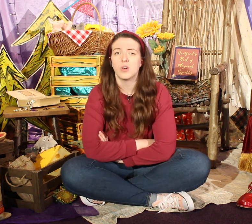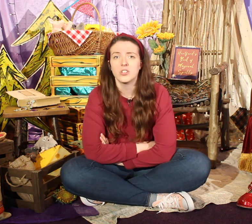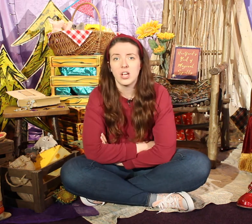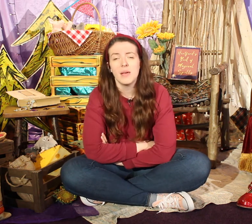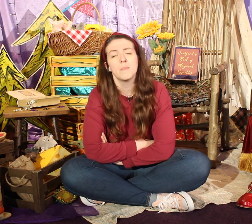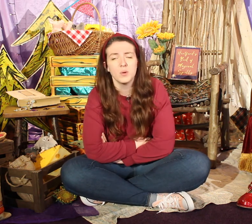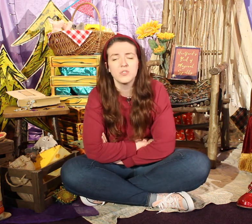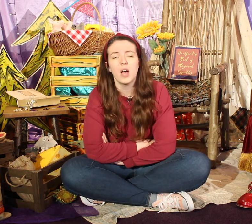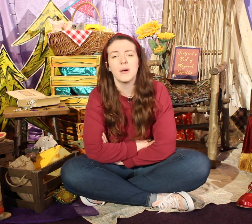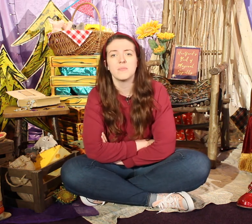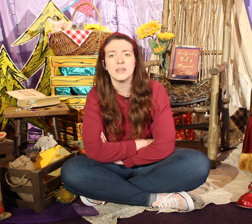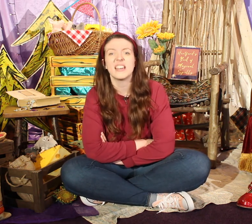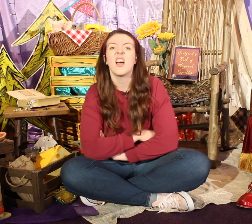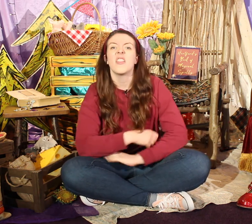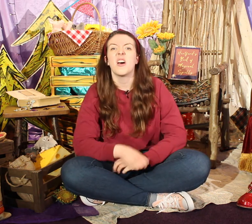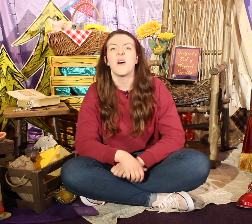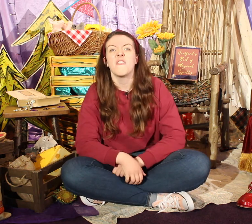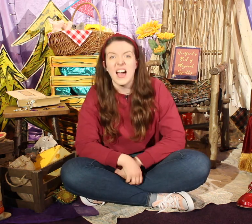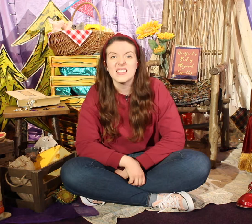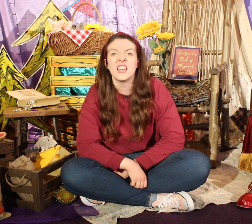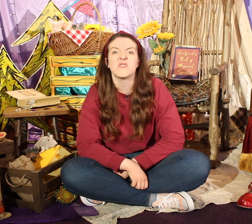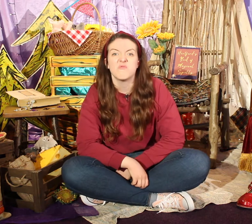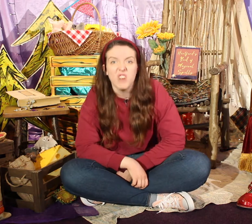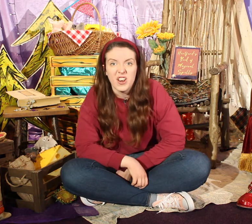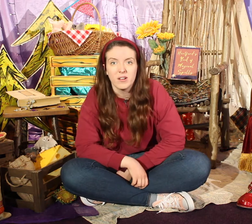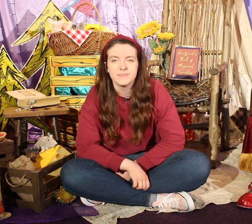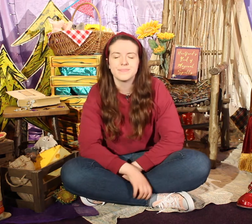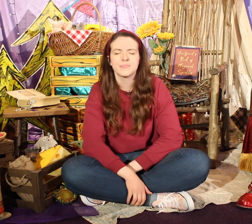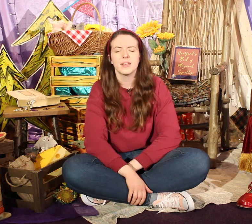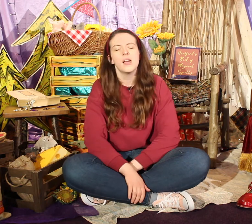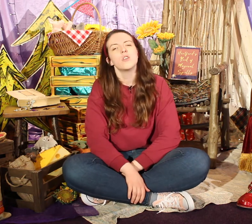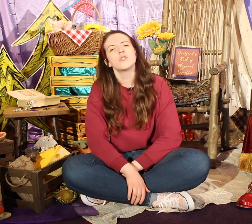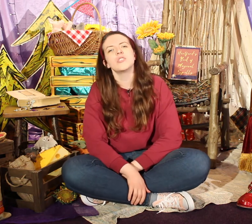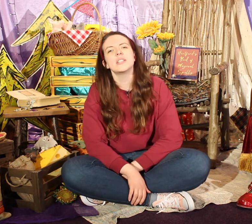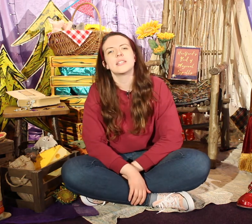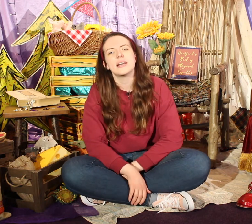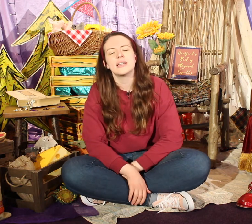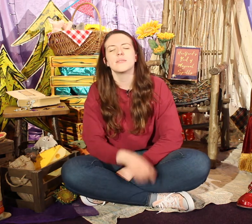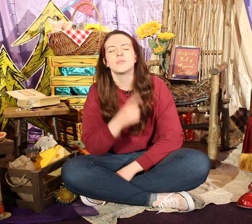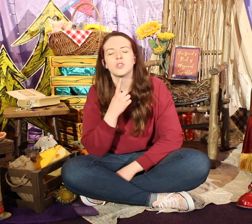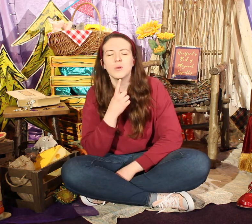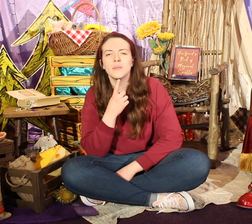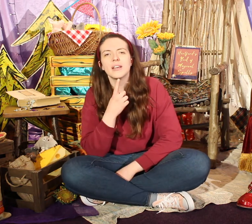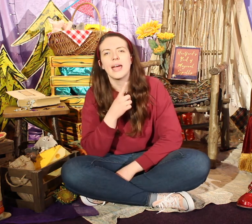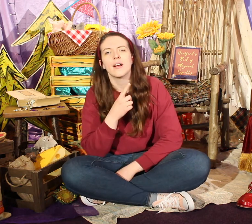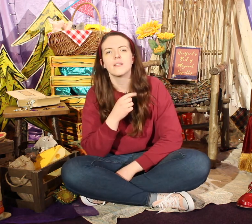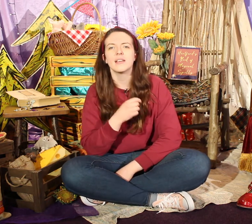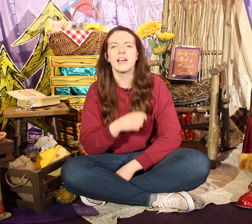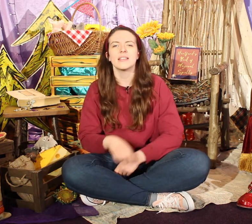watched him boast about being the fastest runner. So she decided to go up to Hare and